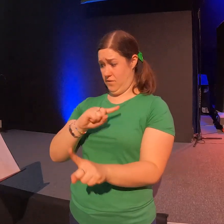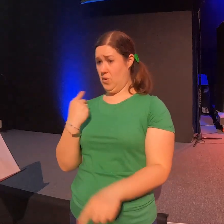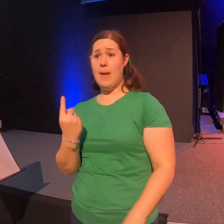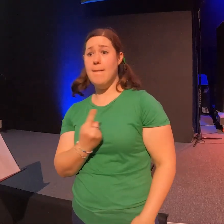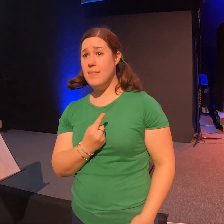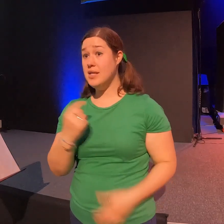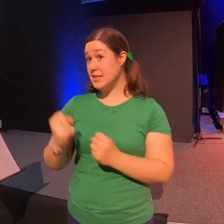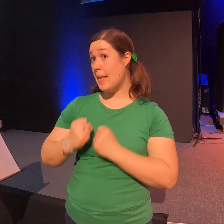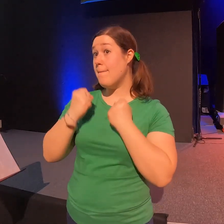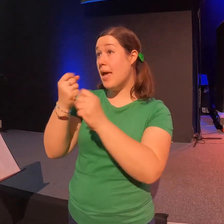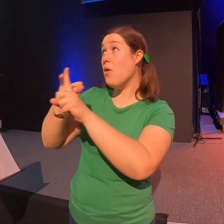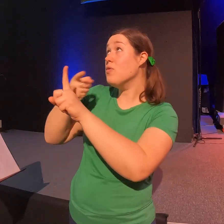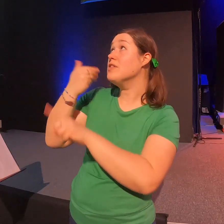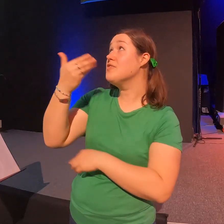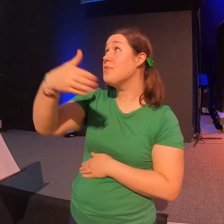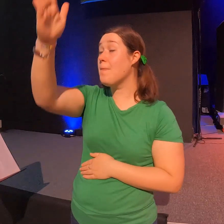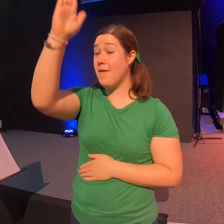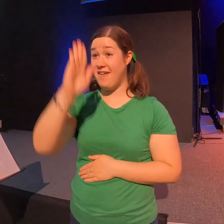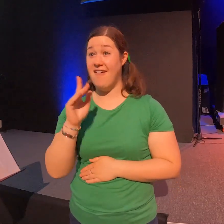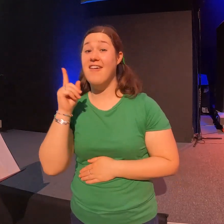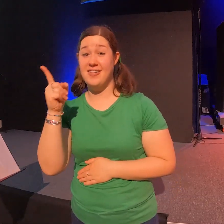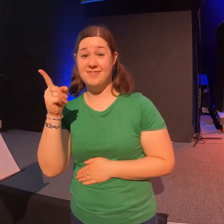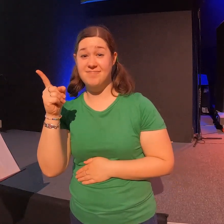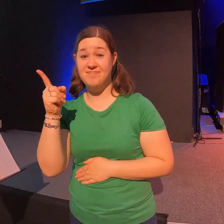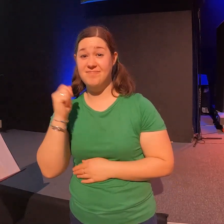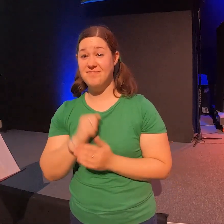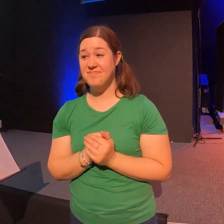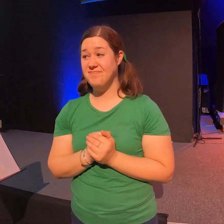power comes from God.